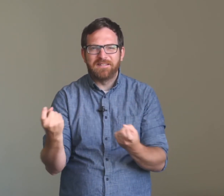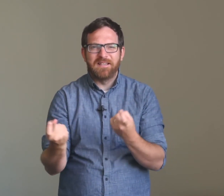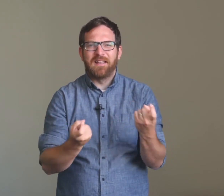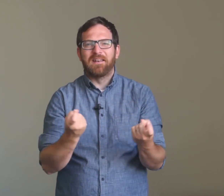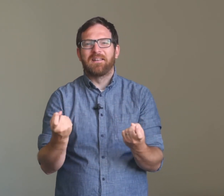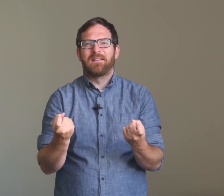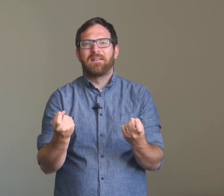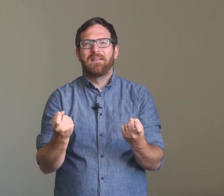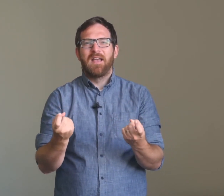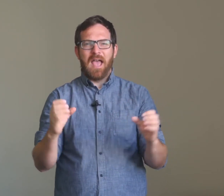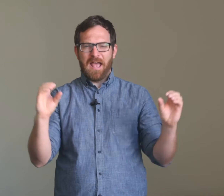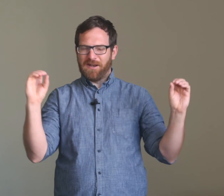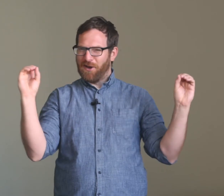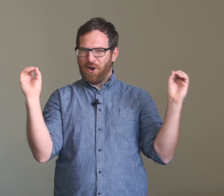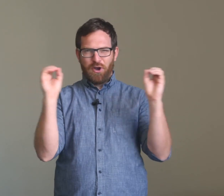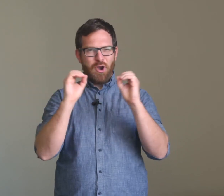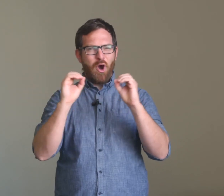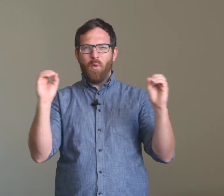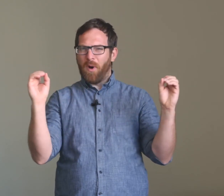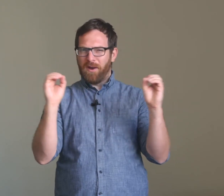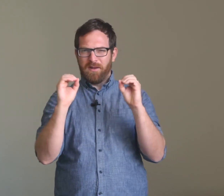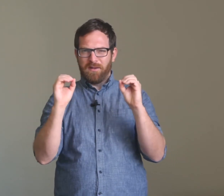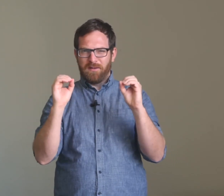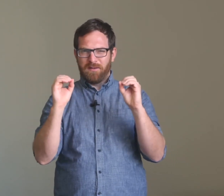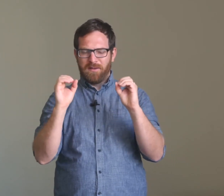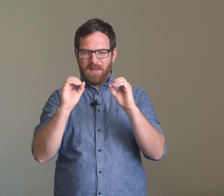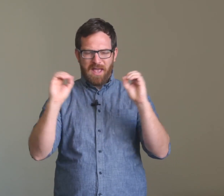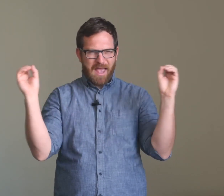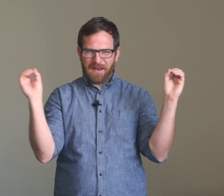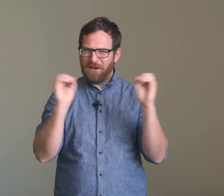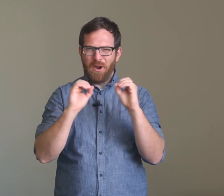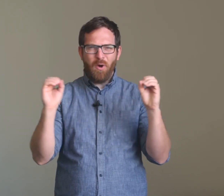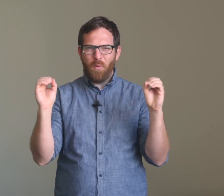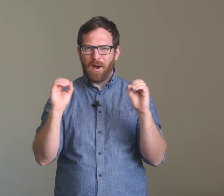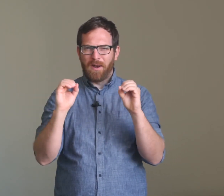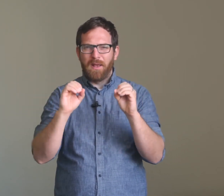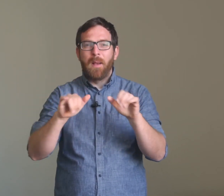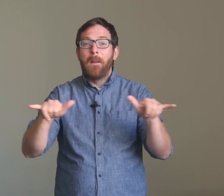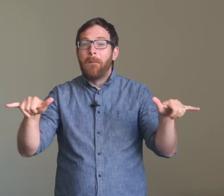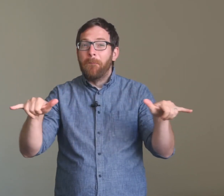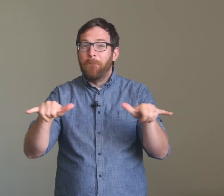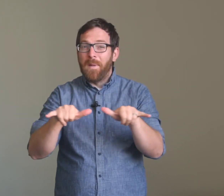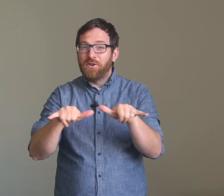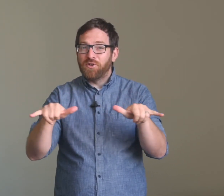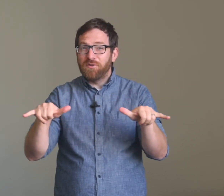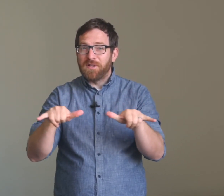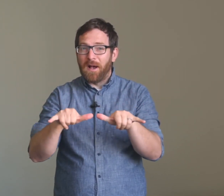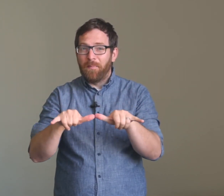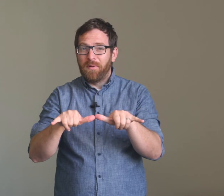sinned and no one, and no one measures up,